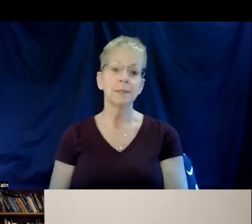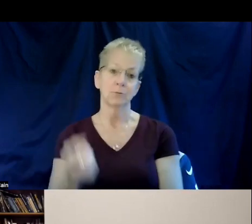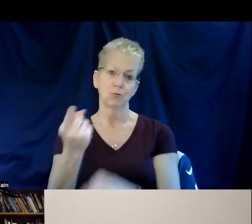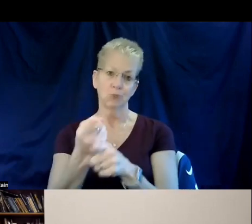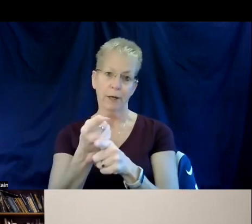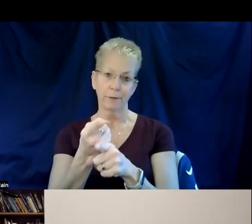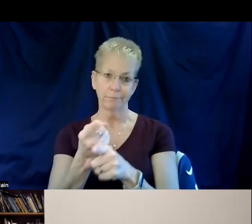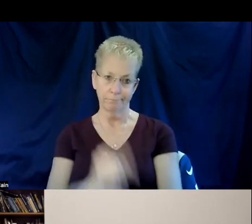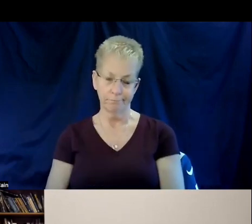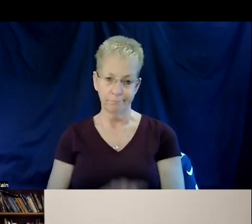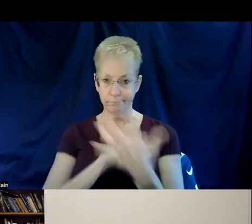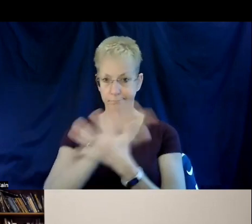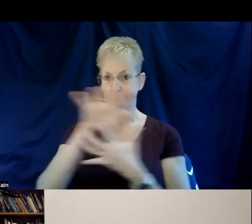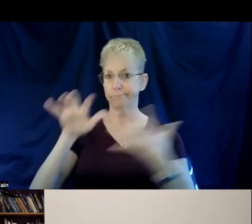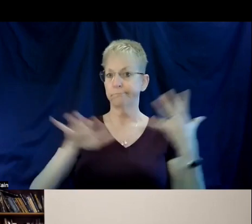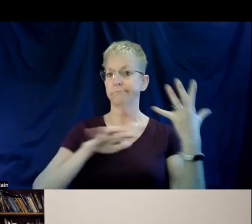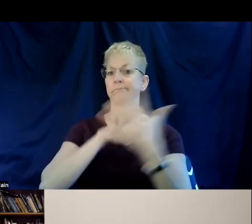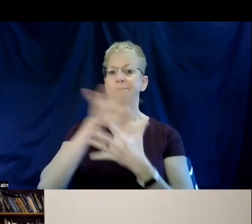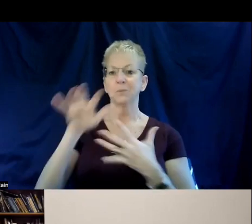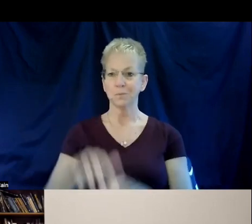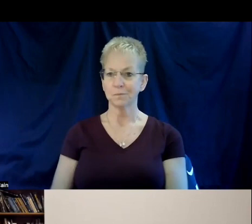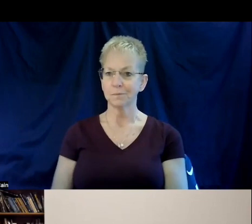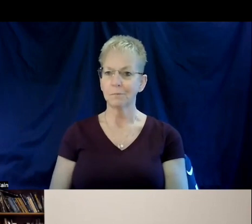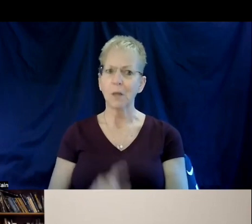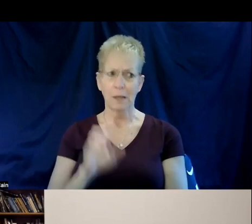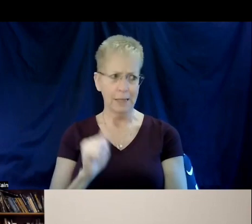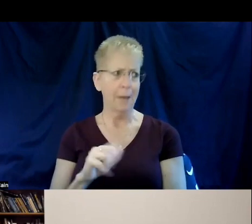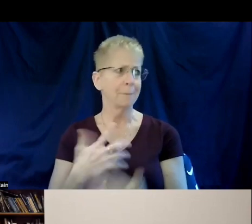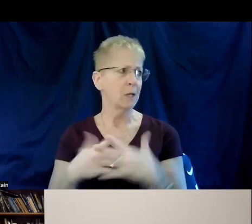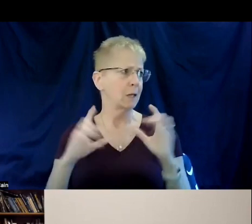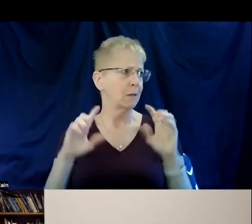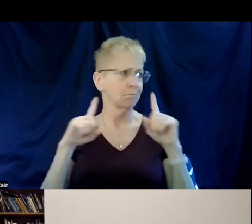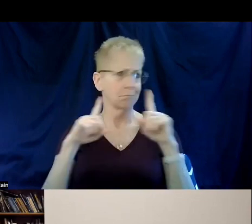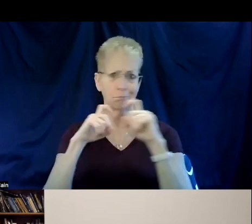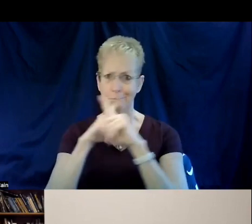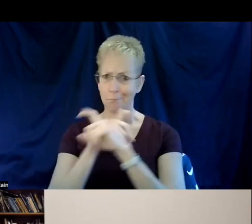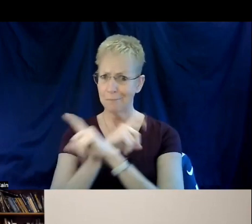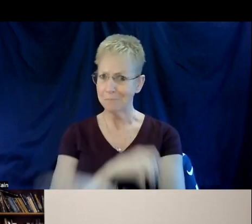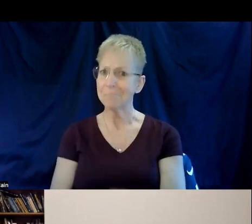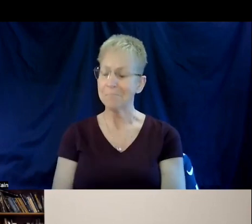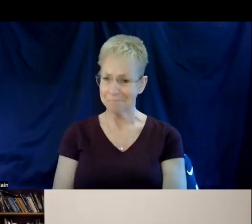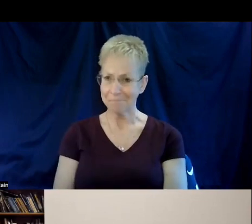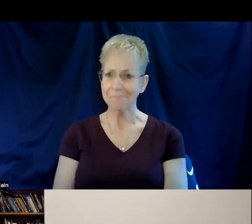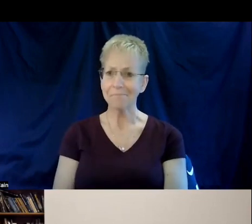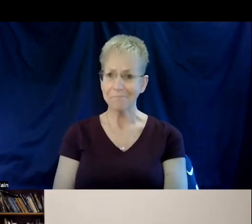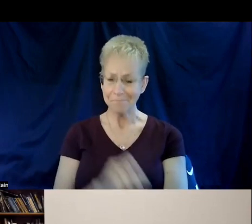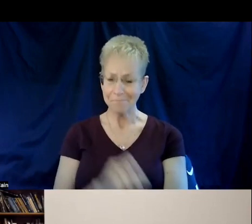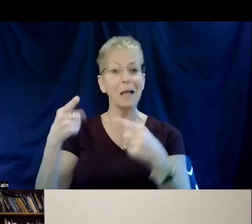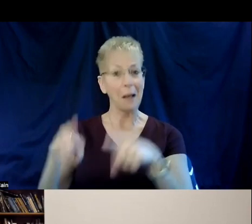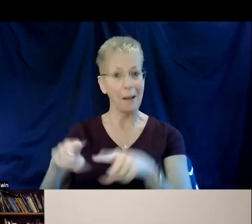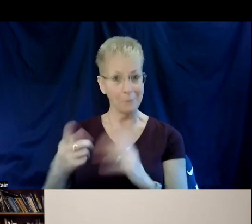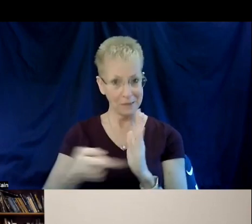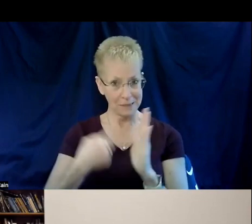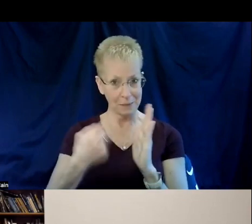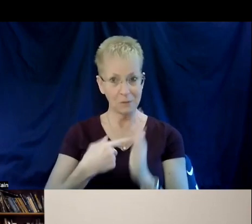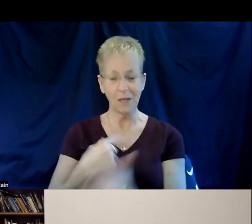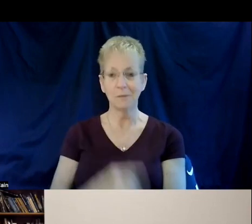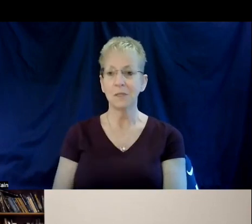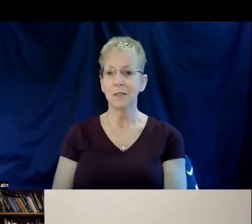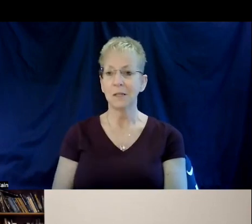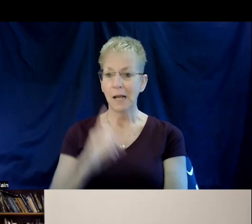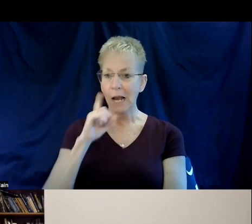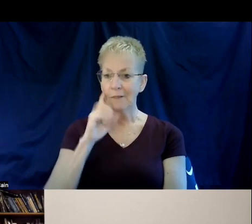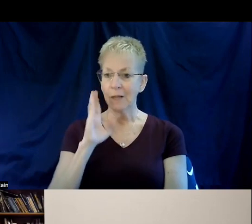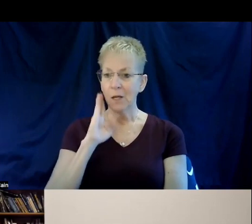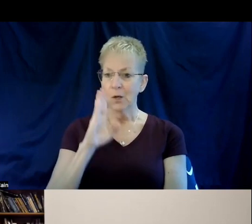Right. That could be really confusing. Well, yep, it does happen. So Yeah. I'm thinking we're going to go